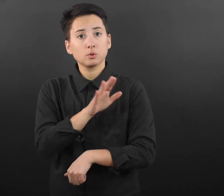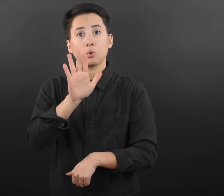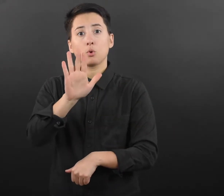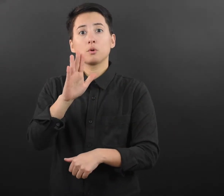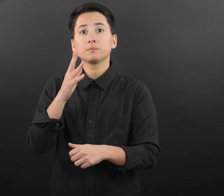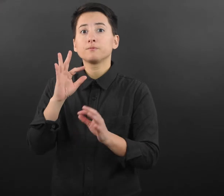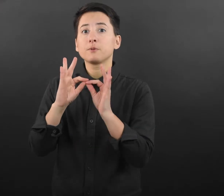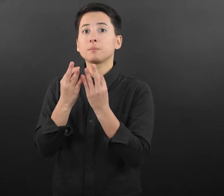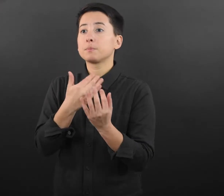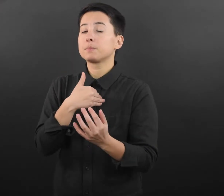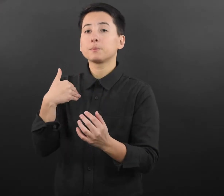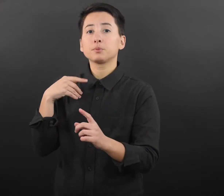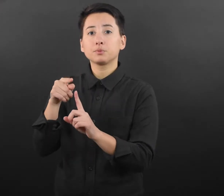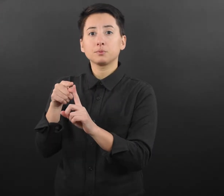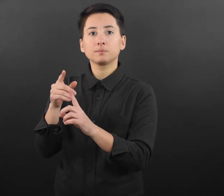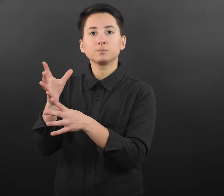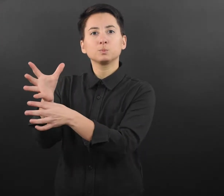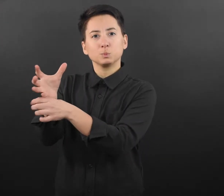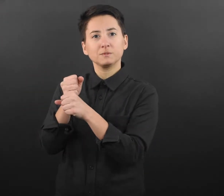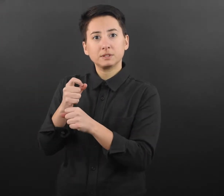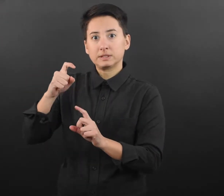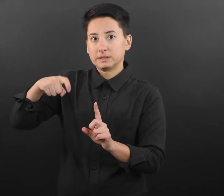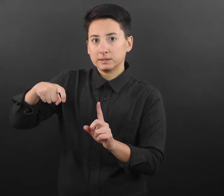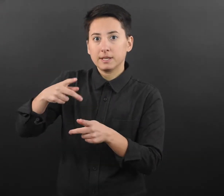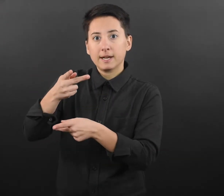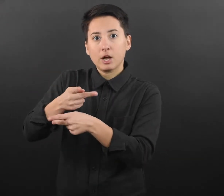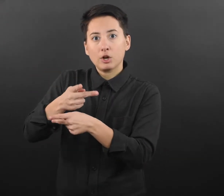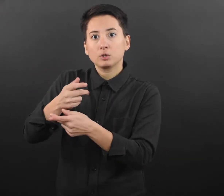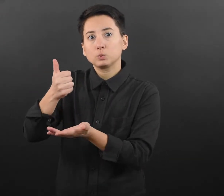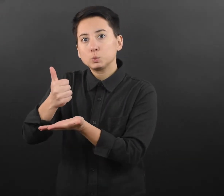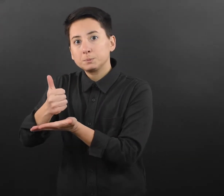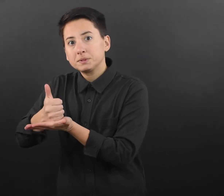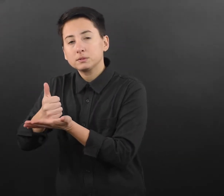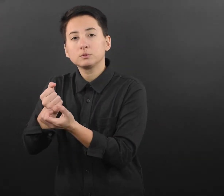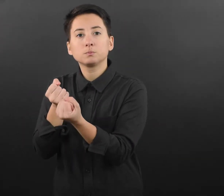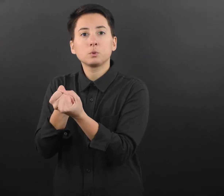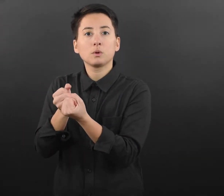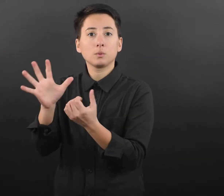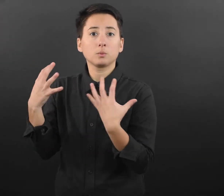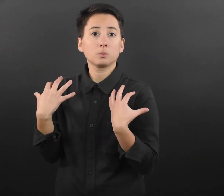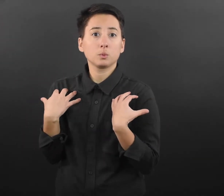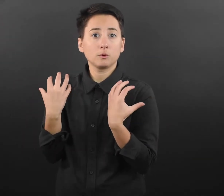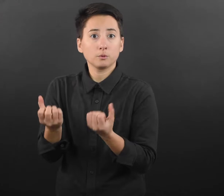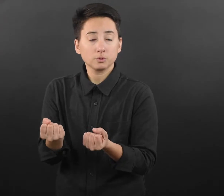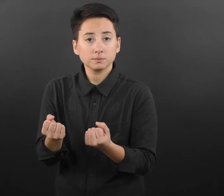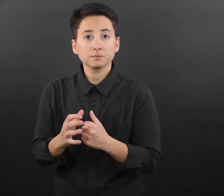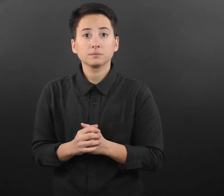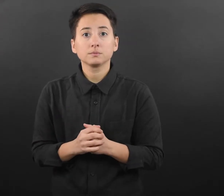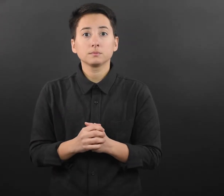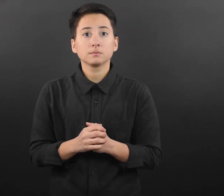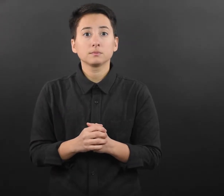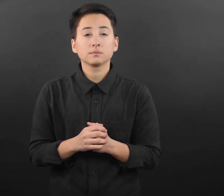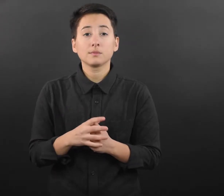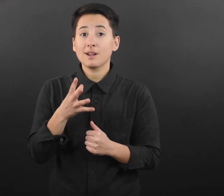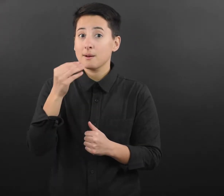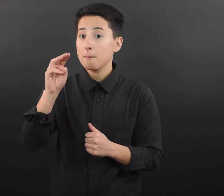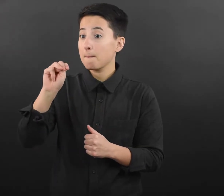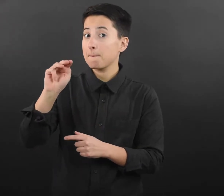Remember that your loved one is receiving the necessary care to support their recovery, and that the majority of